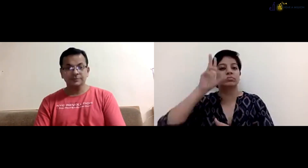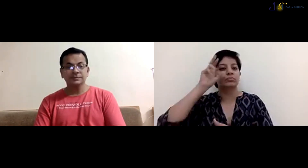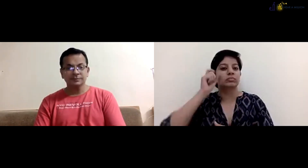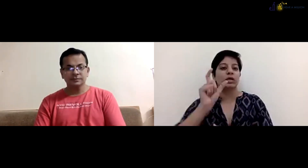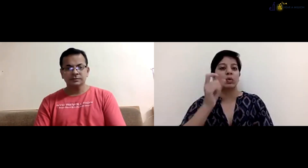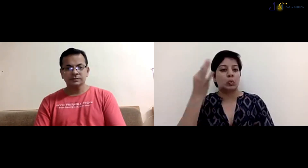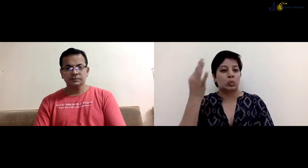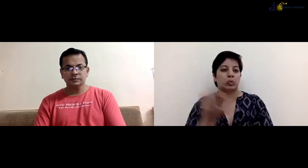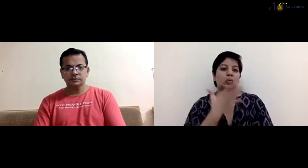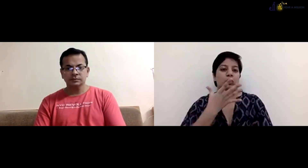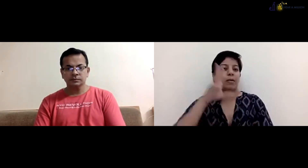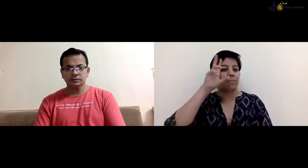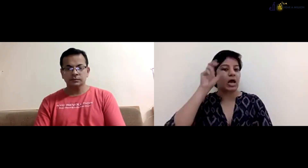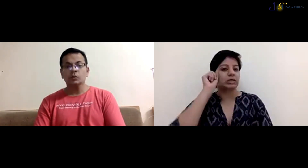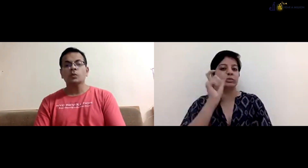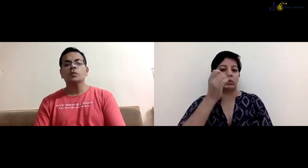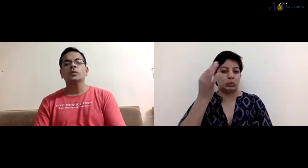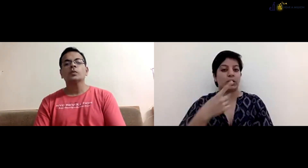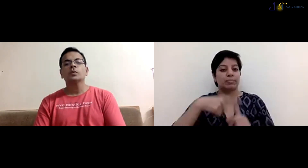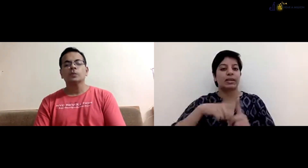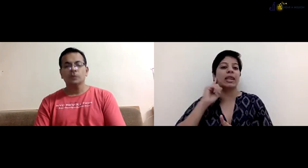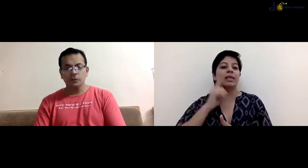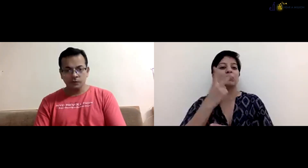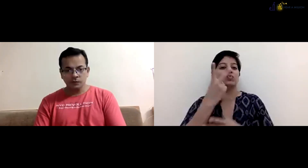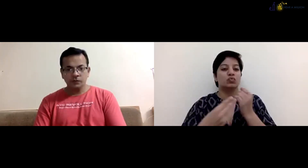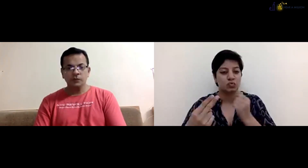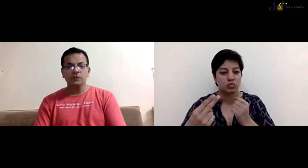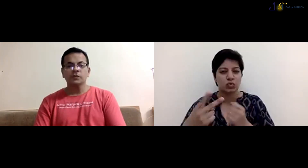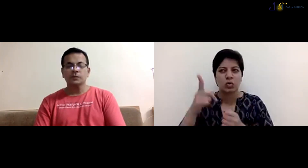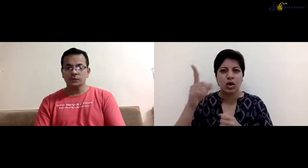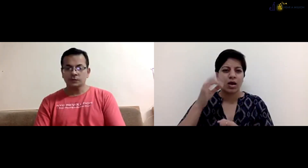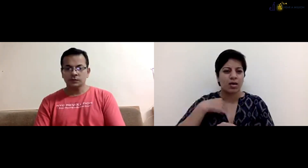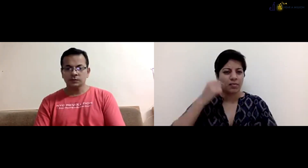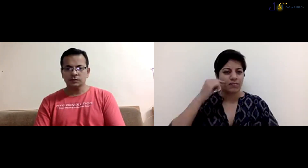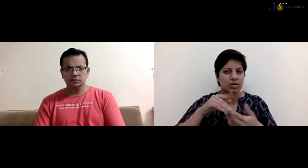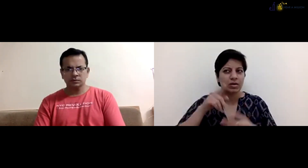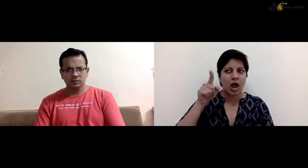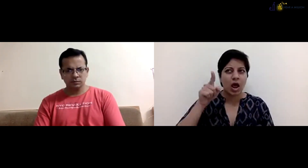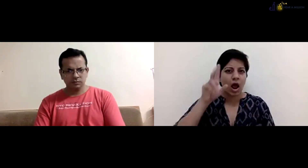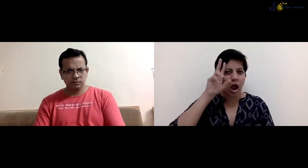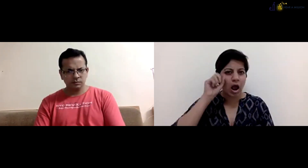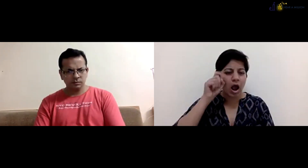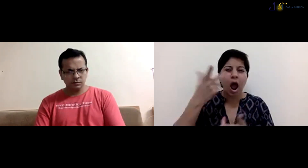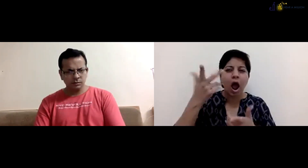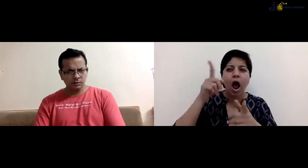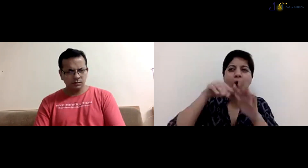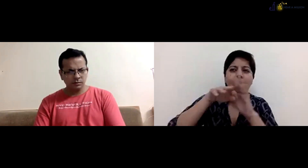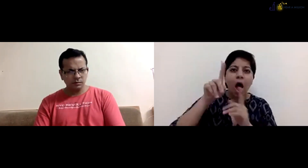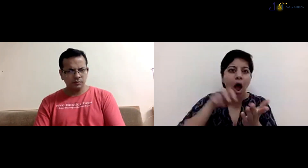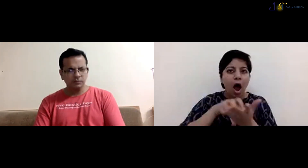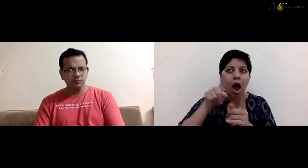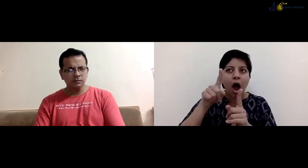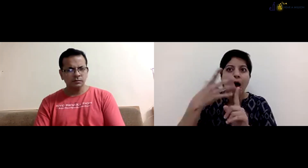to Turkey, and he learned about the Usher syndrome word and about the deafness too. So then